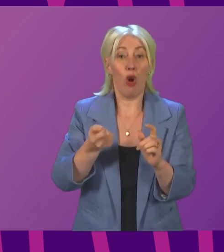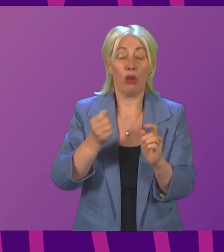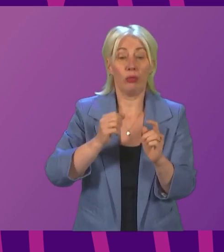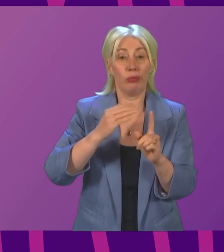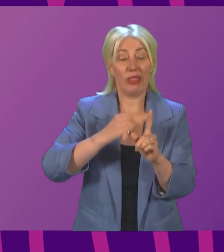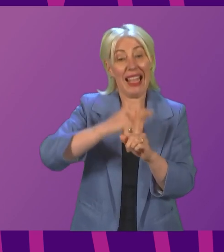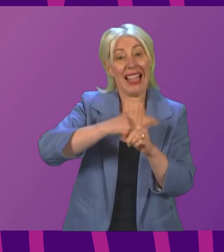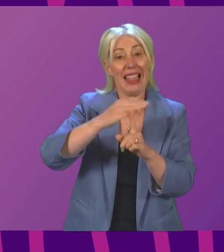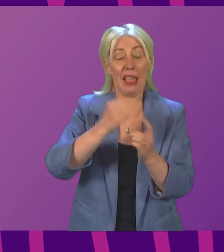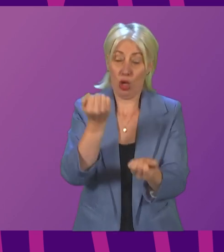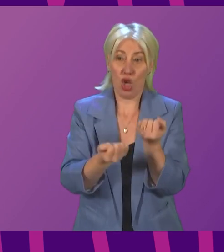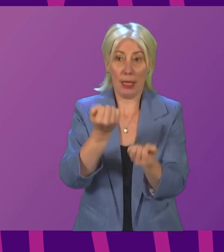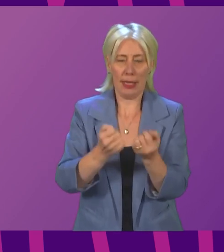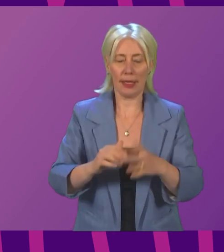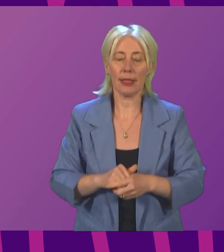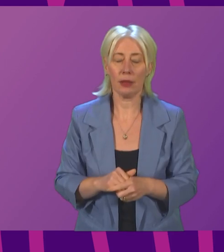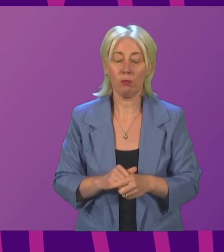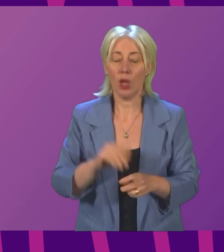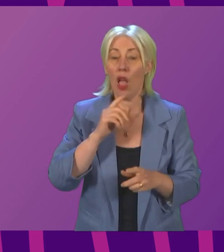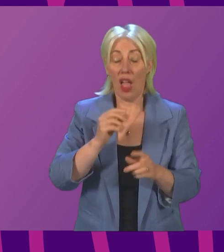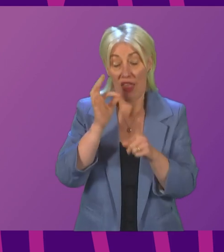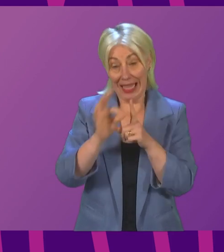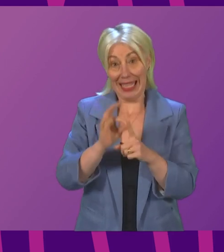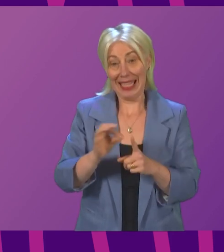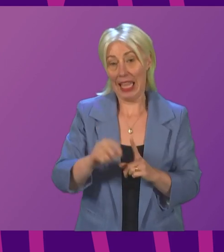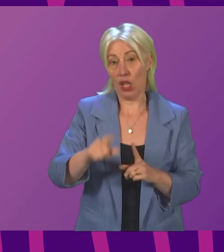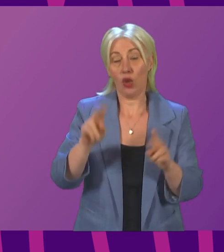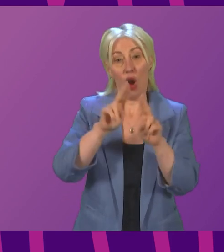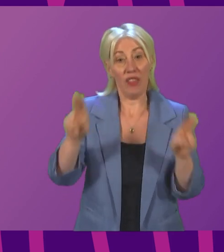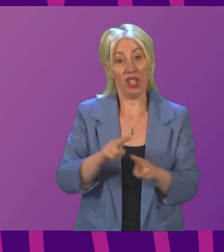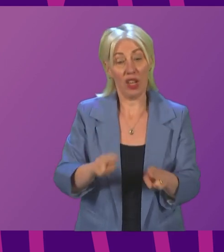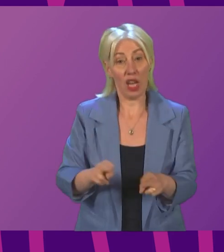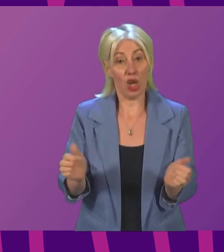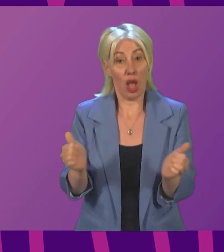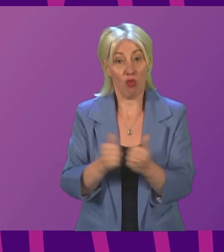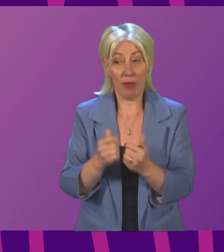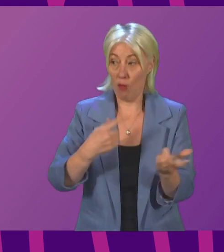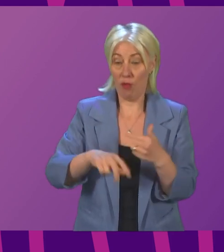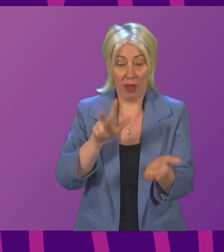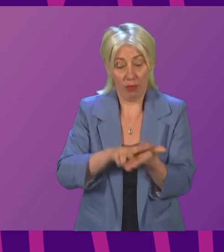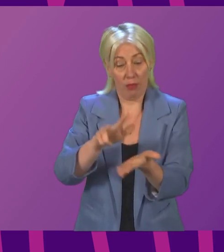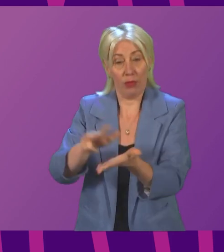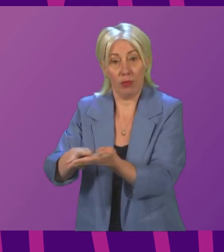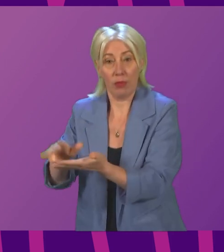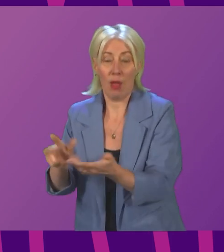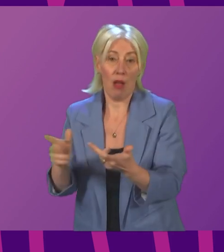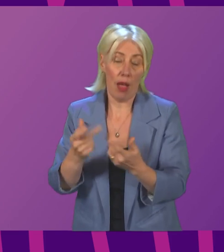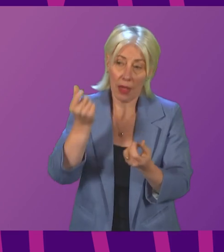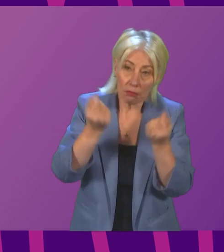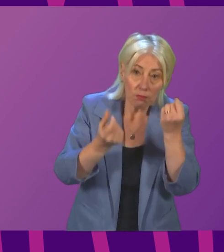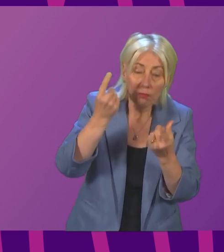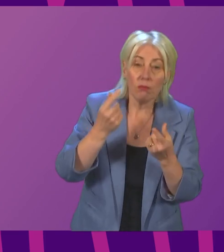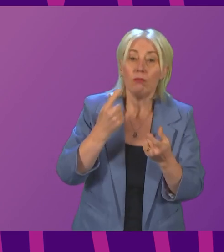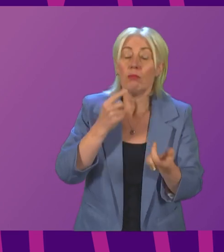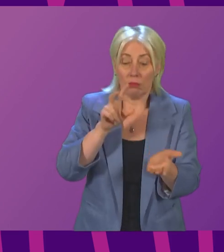As I said earlier on we will publish the details of the international agreements that we signed and the other initiatives and the signatories to